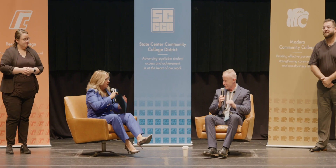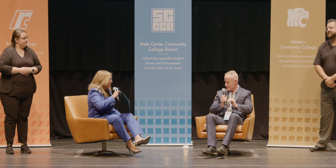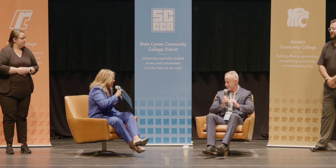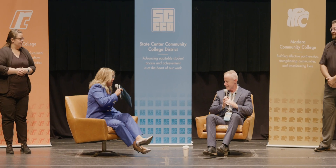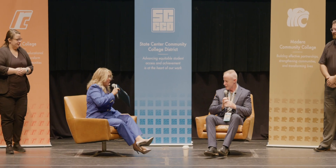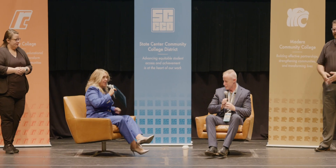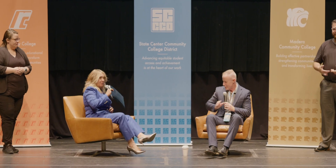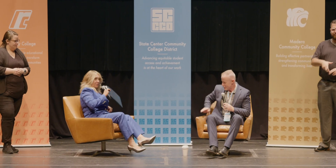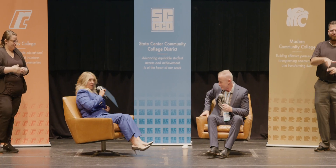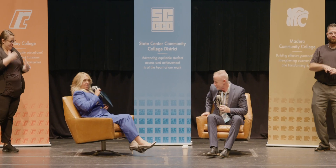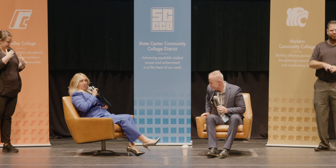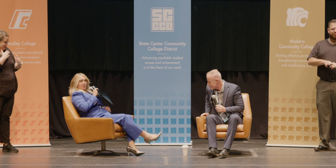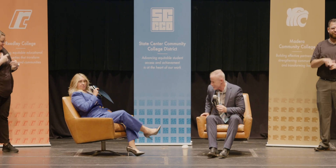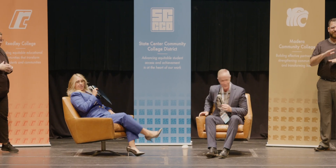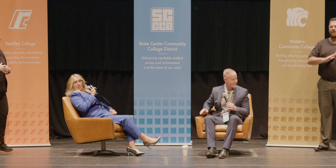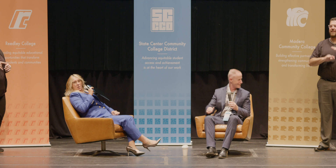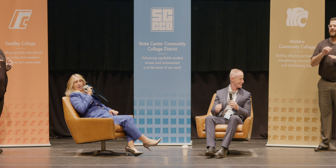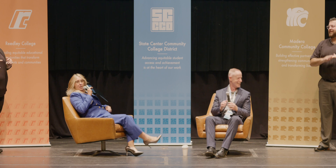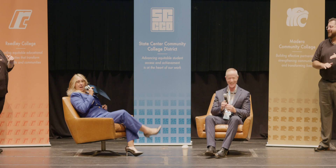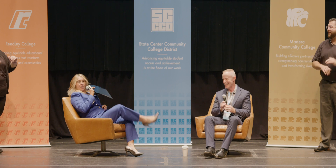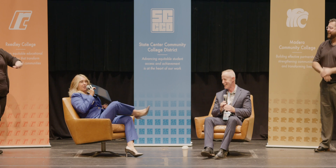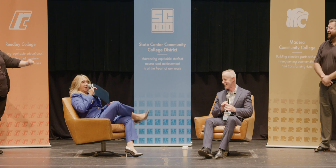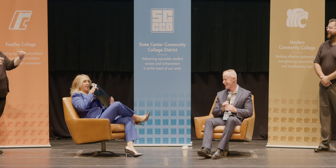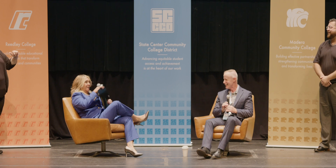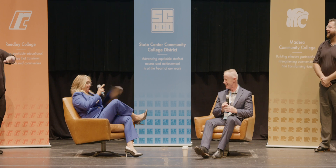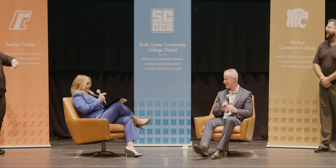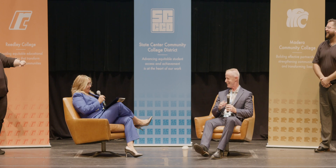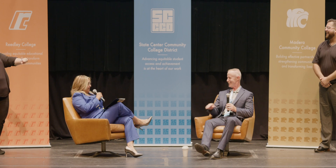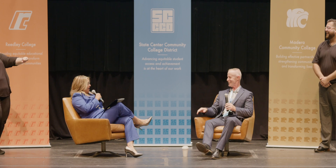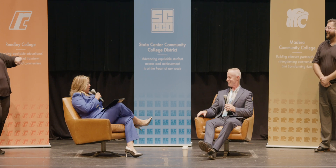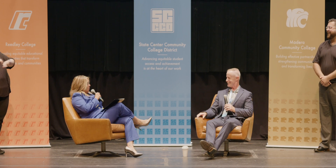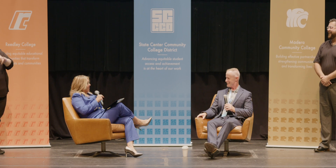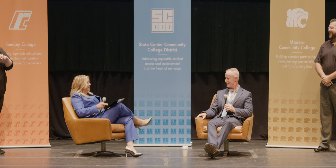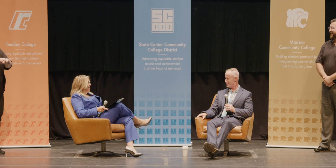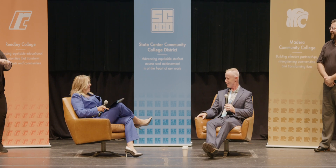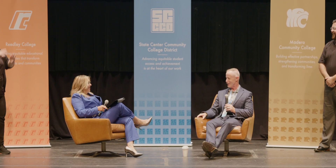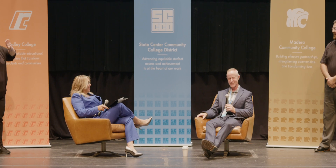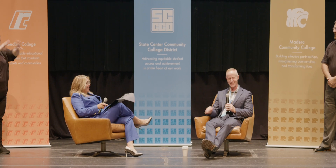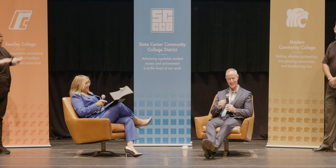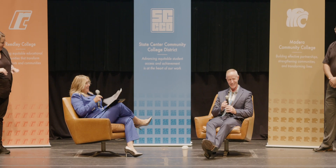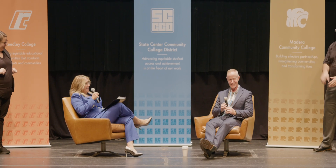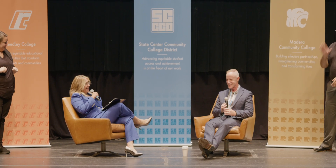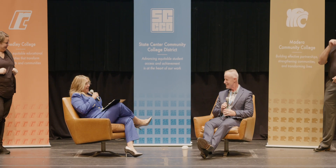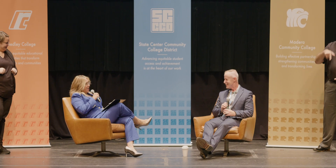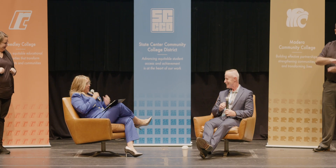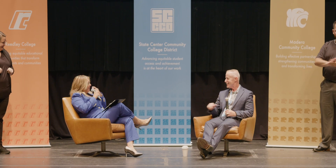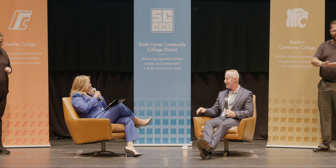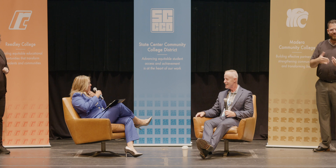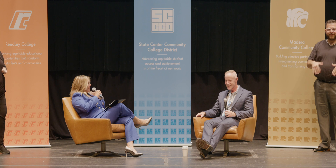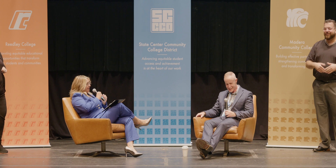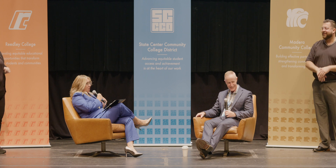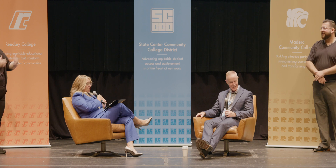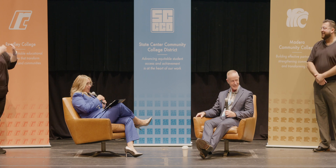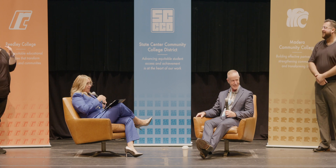These comfy chairs. I feel like I'm at home. I feel like I'm going to be sitting way back. Okay. Hello. Hello. This is nice. Well, thank